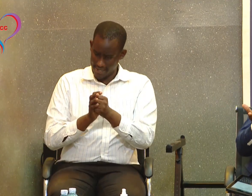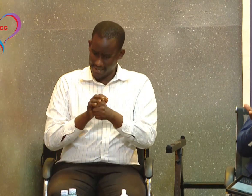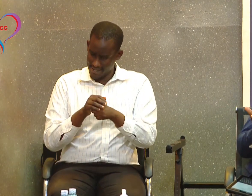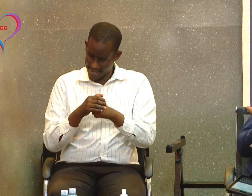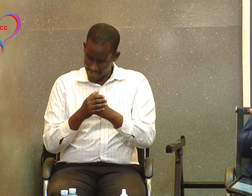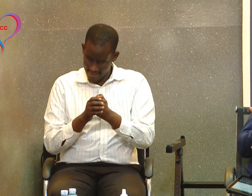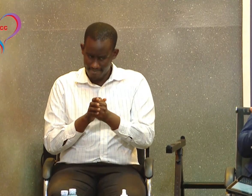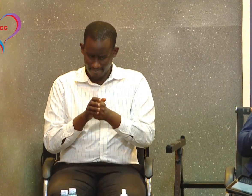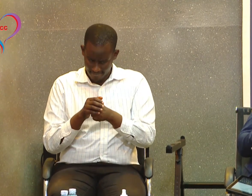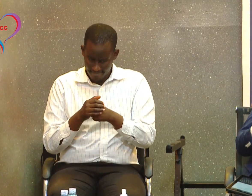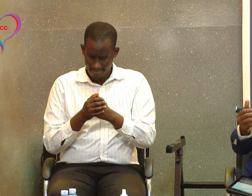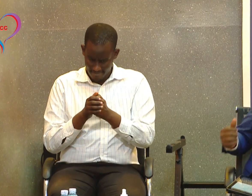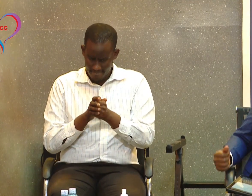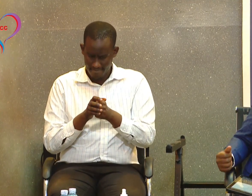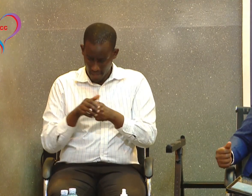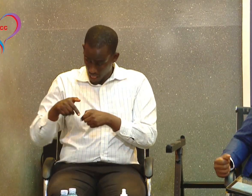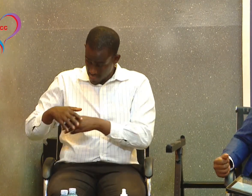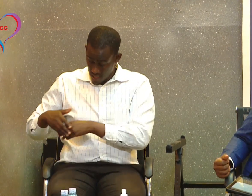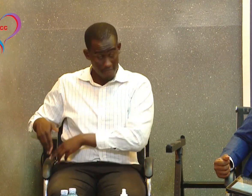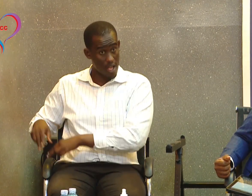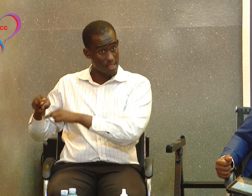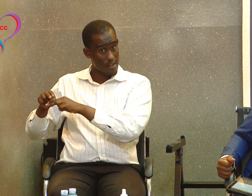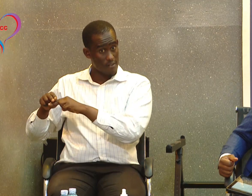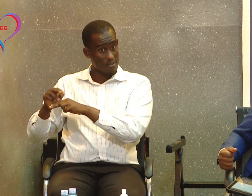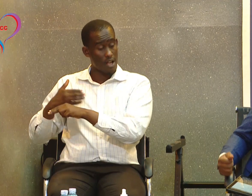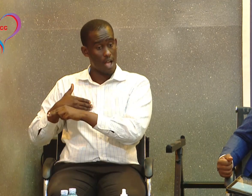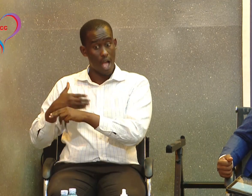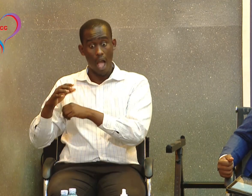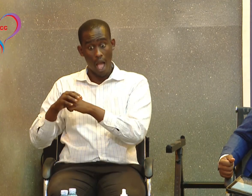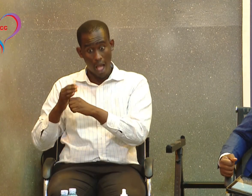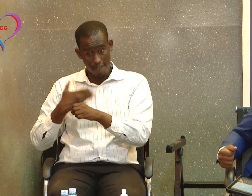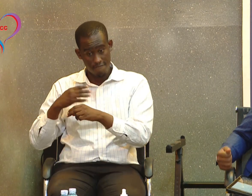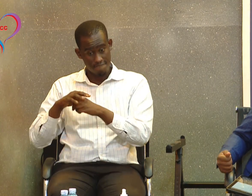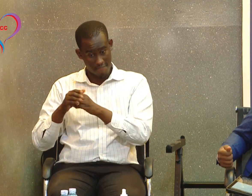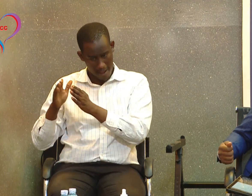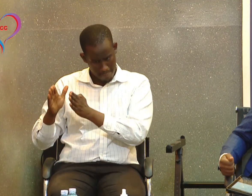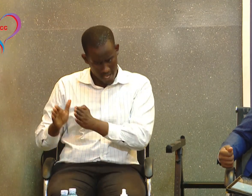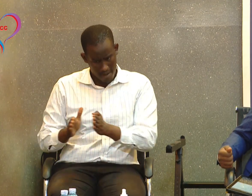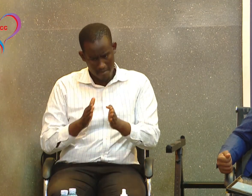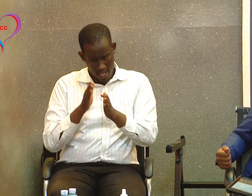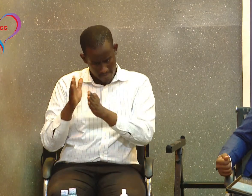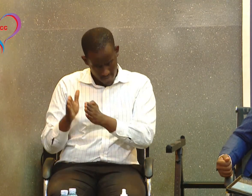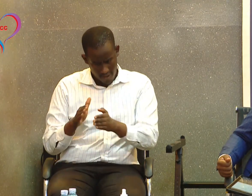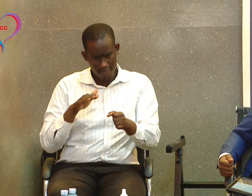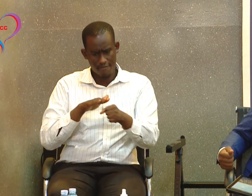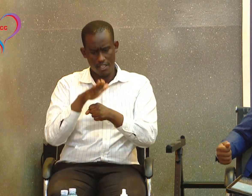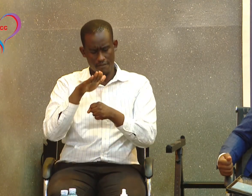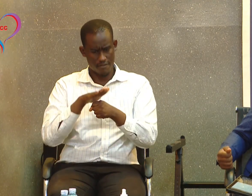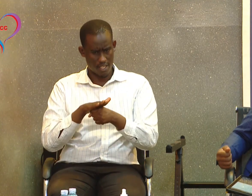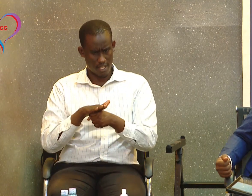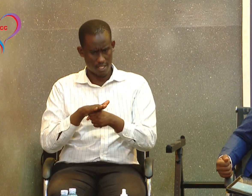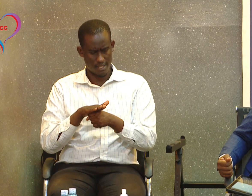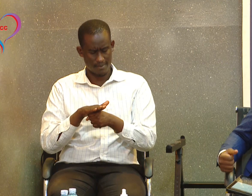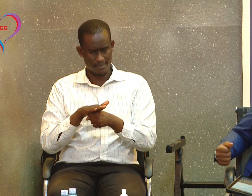kye kasitula waggulu. Akatebe kano kalina ekigendererwa, katuukiriza ekigendererwa kye yakatonda,